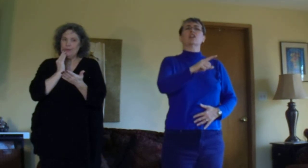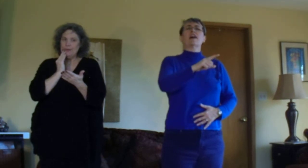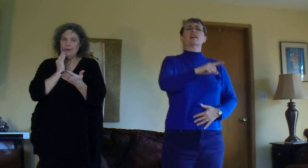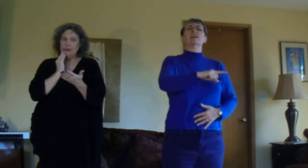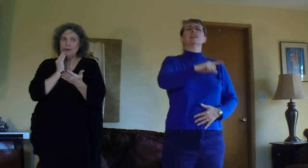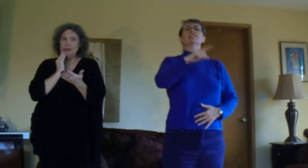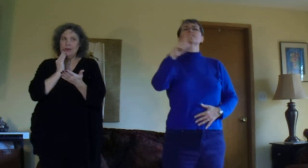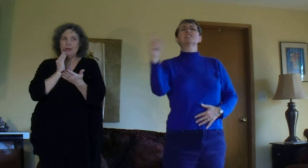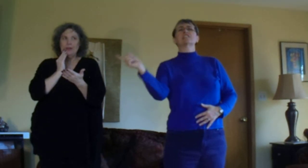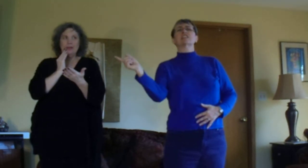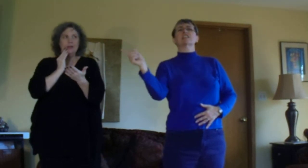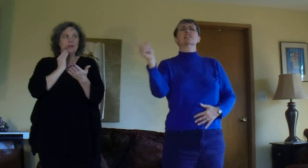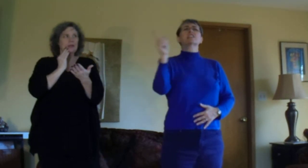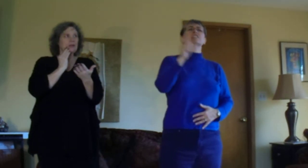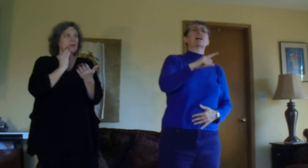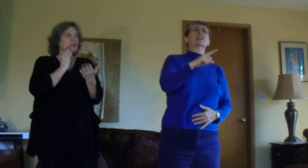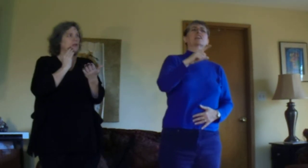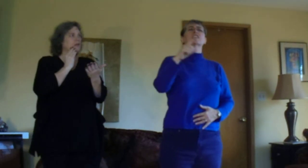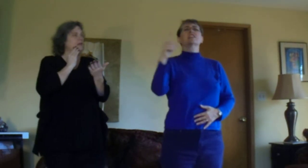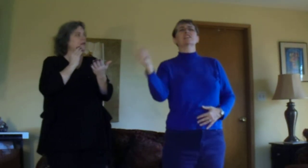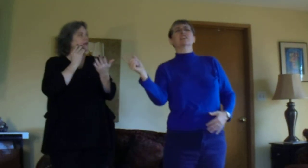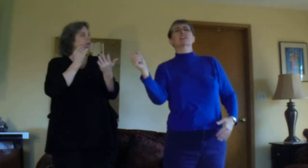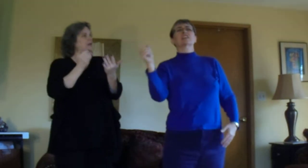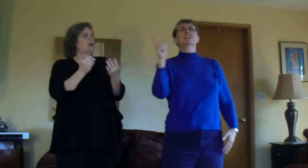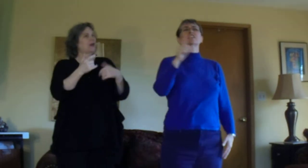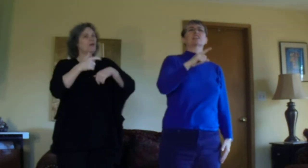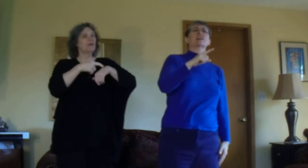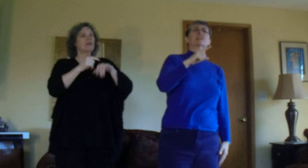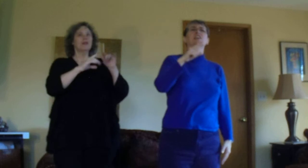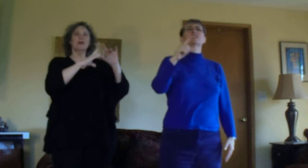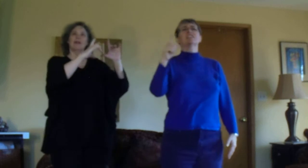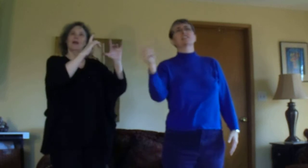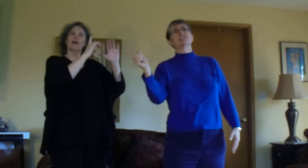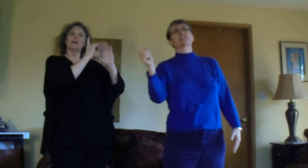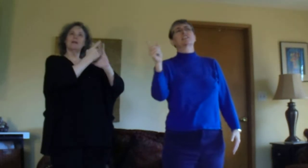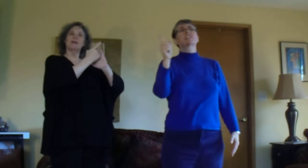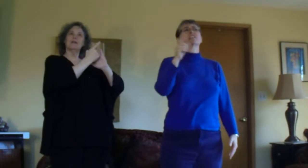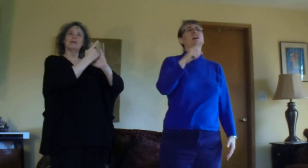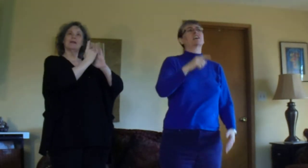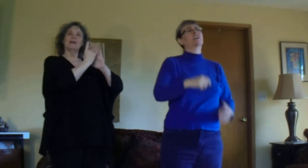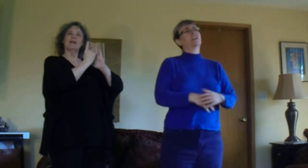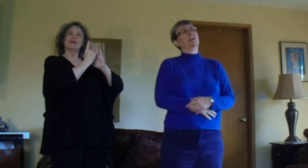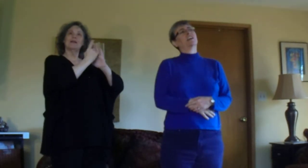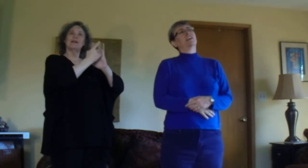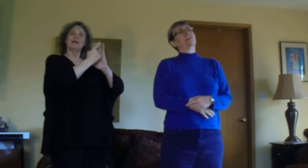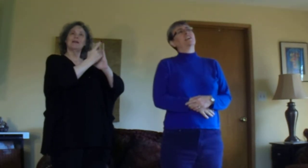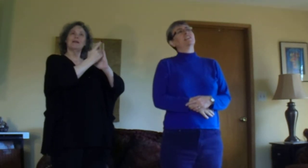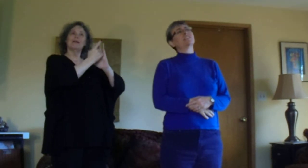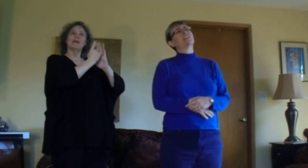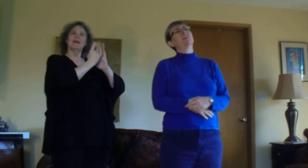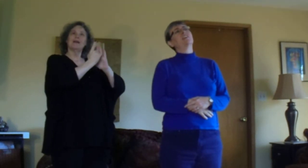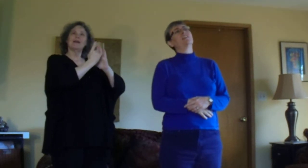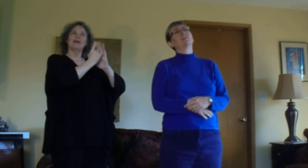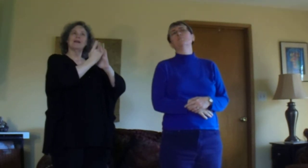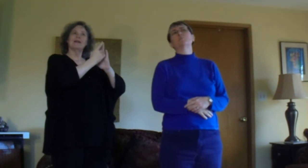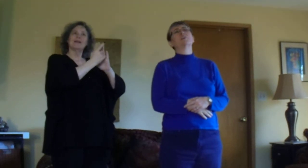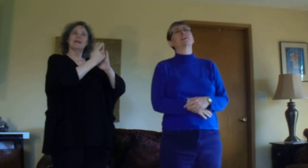clock. Tick-tock, tick-tock, tick-tock. He said, oh, boy,